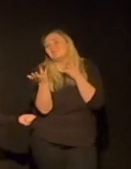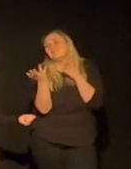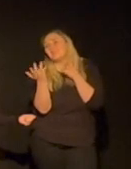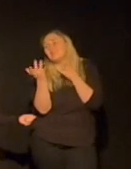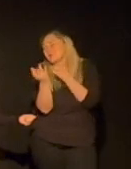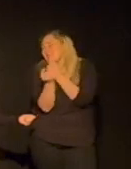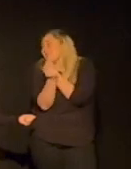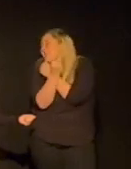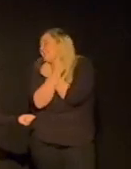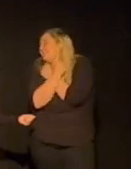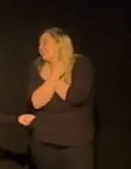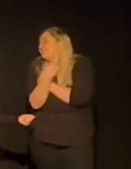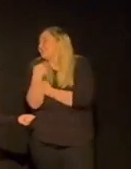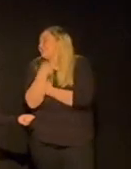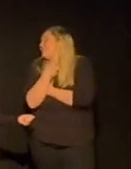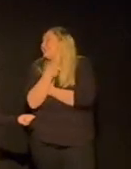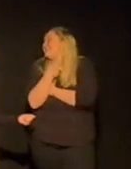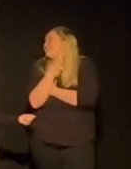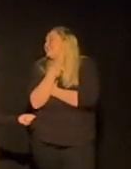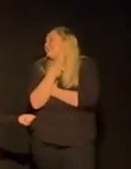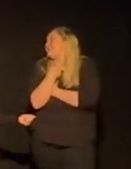loving me